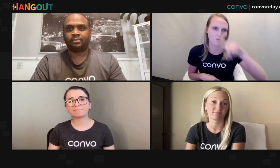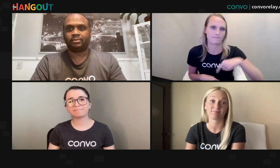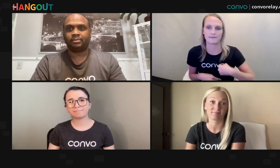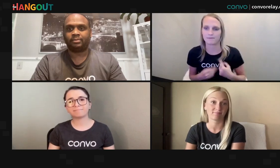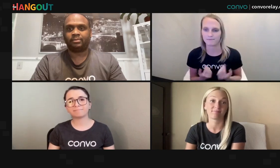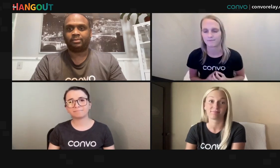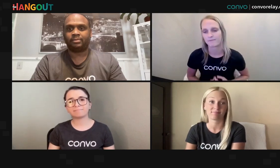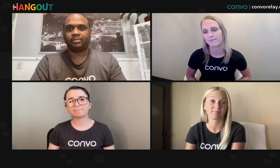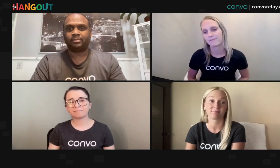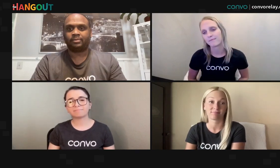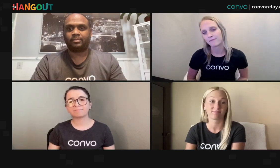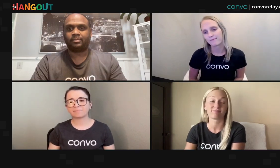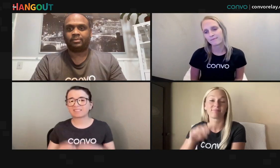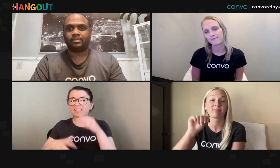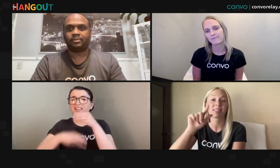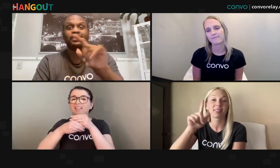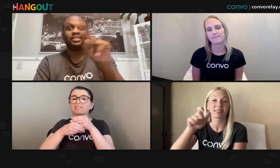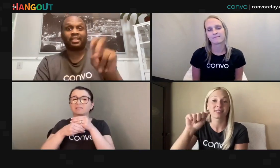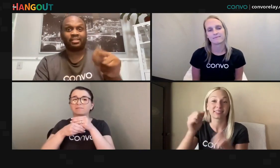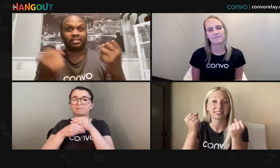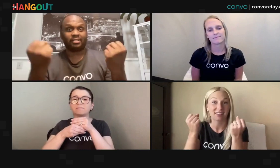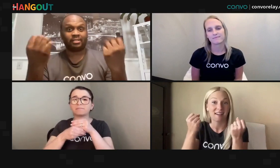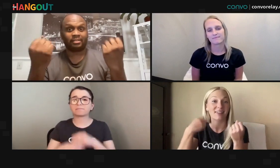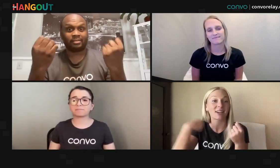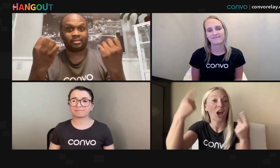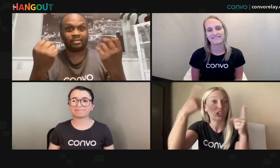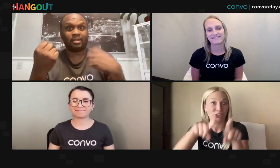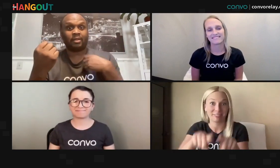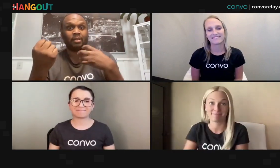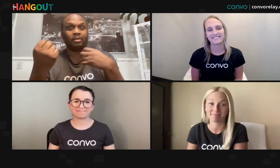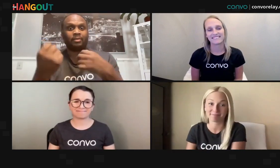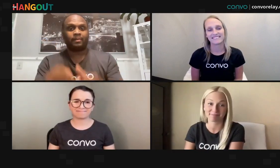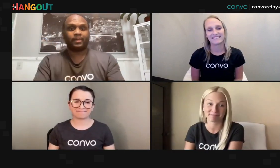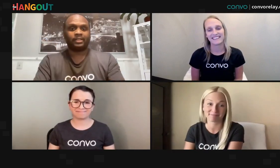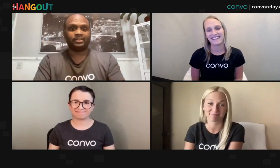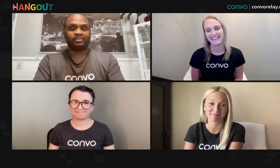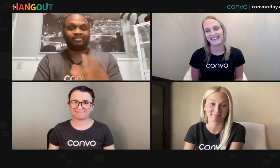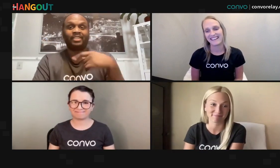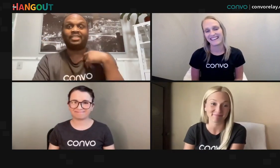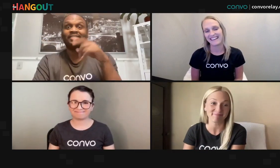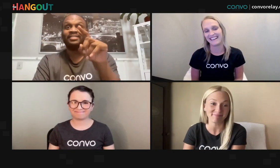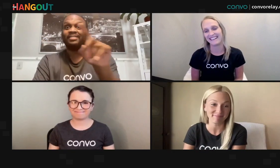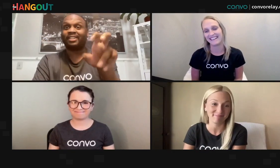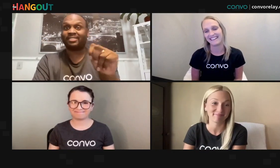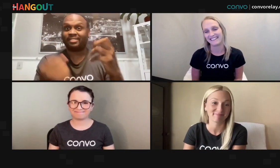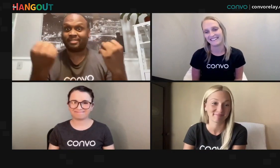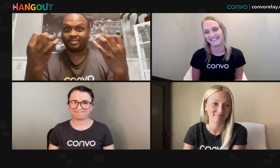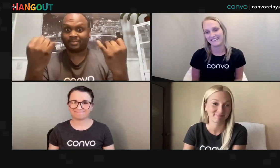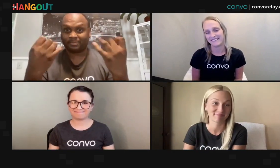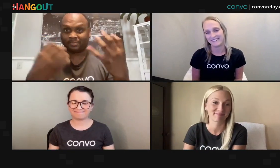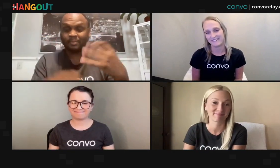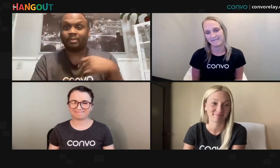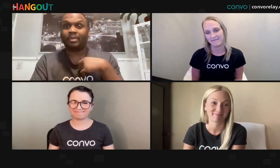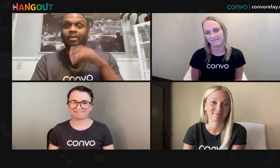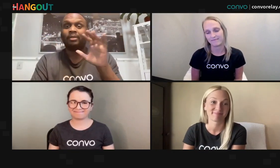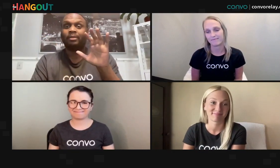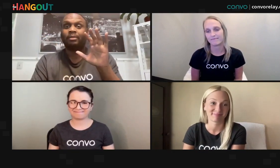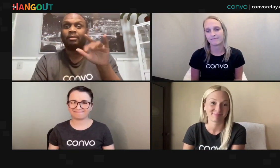so effectively. And it's just amazing for me. This is Alexa. I agree. Zen here.